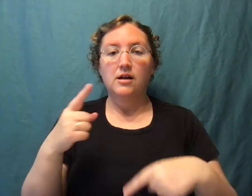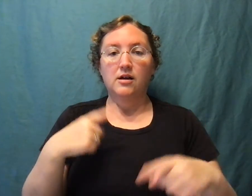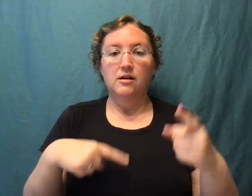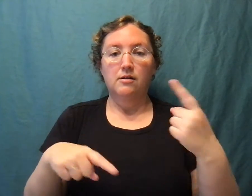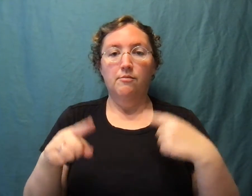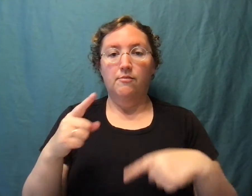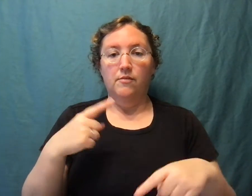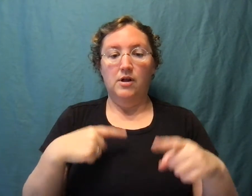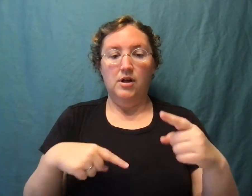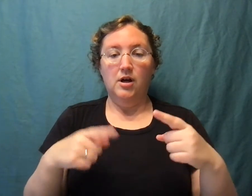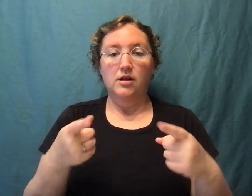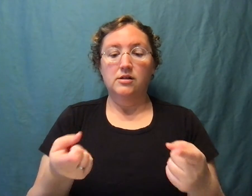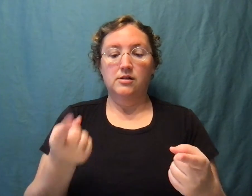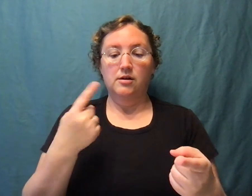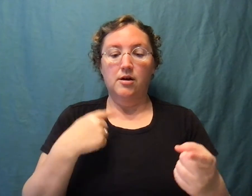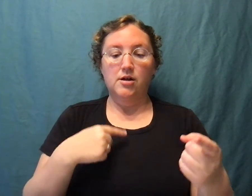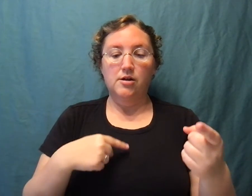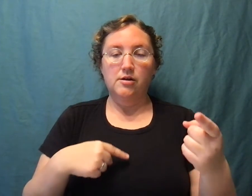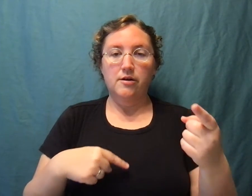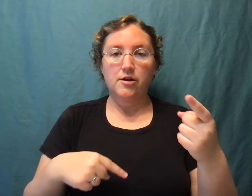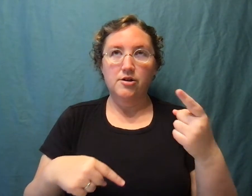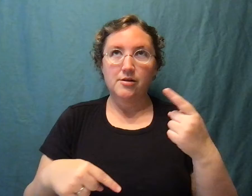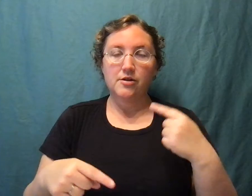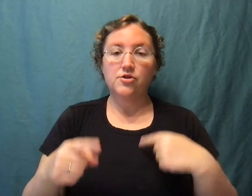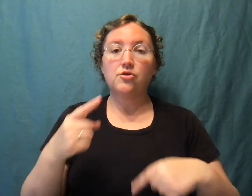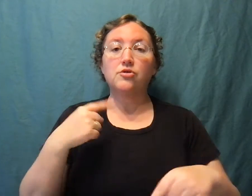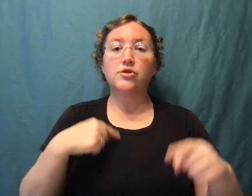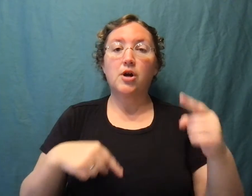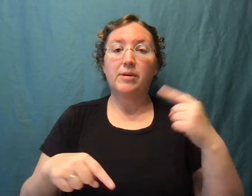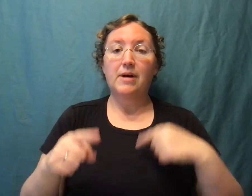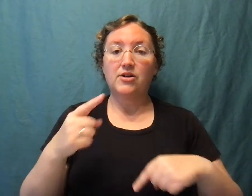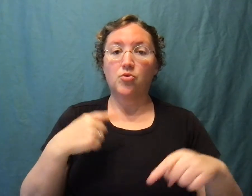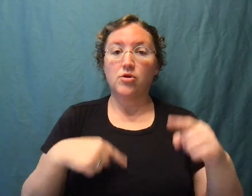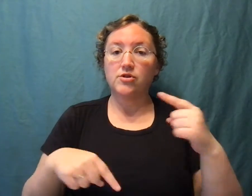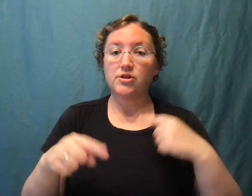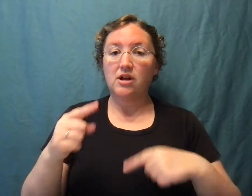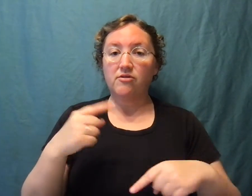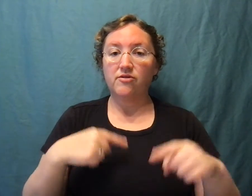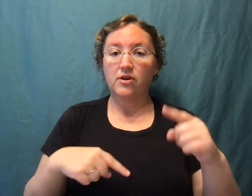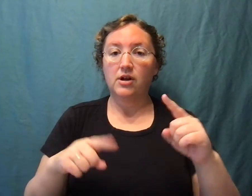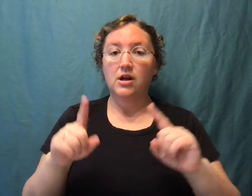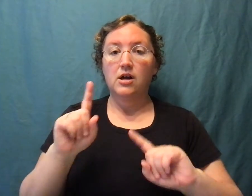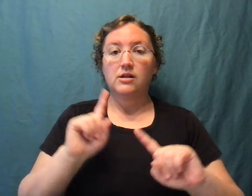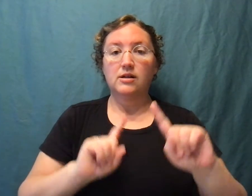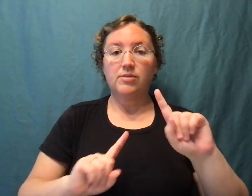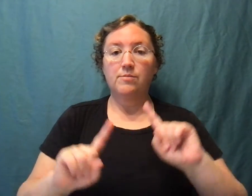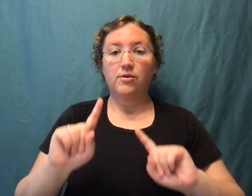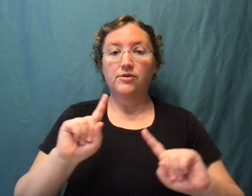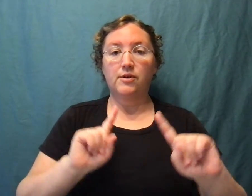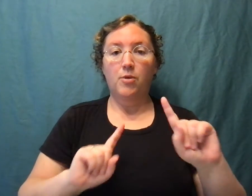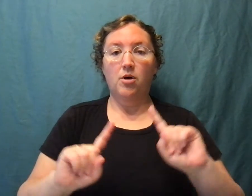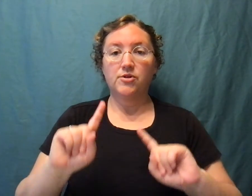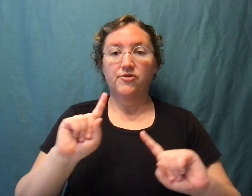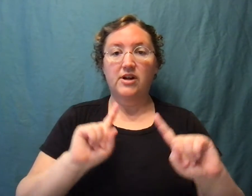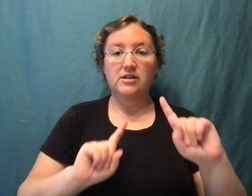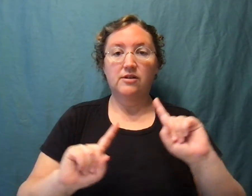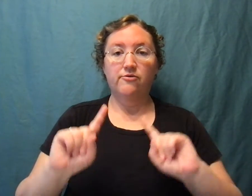The circles are coming back towards yourself. Some people's palms are facing